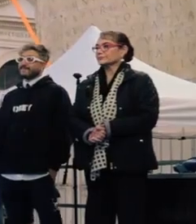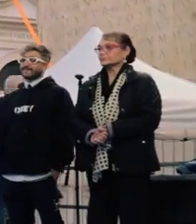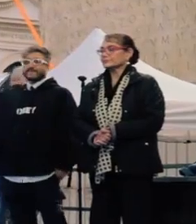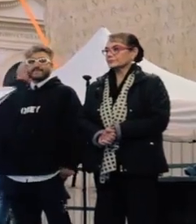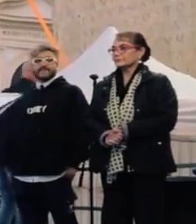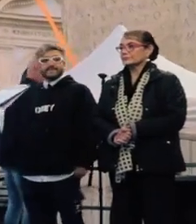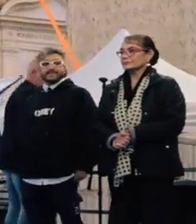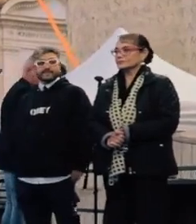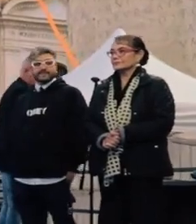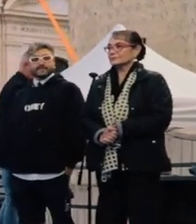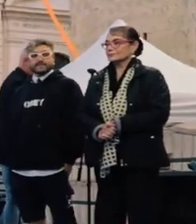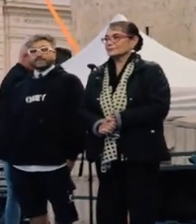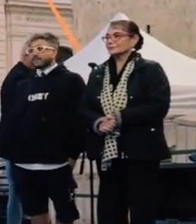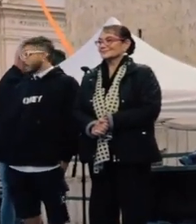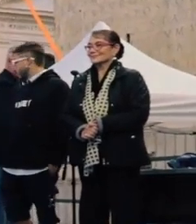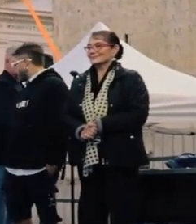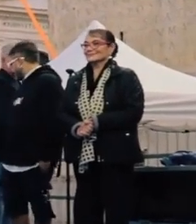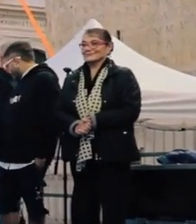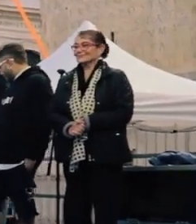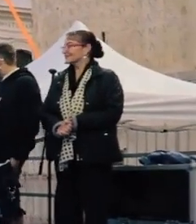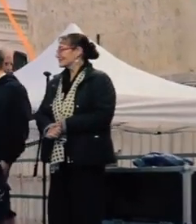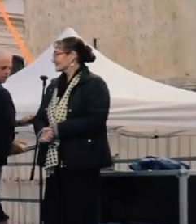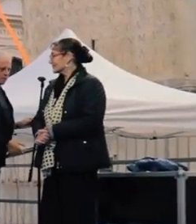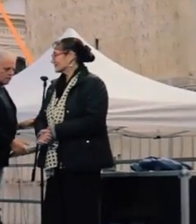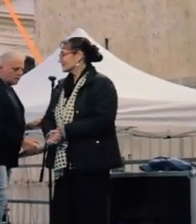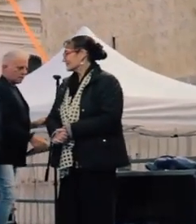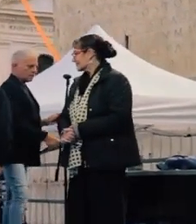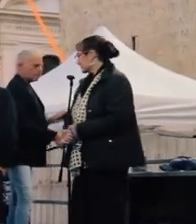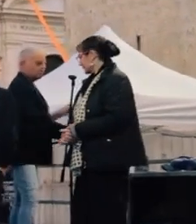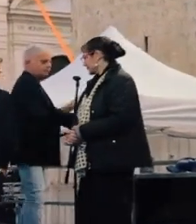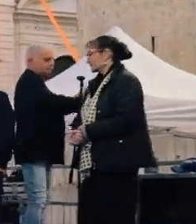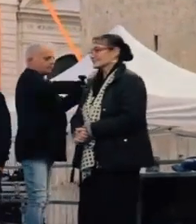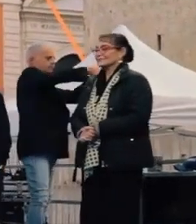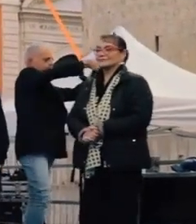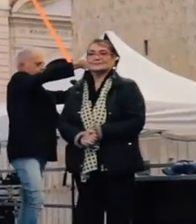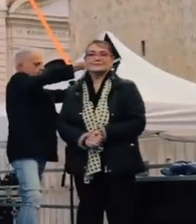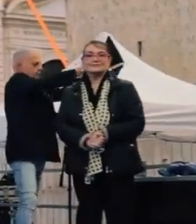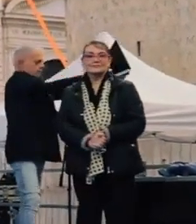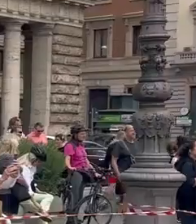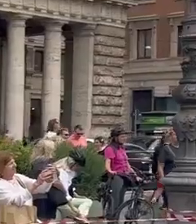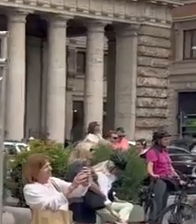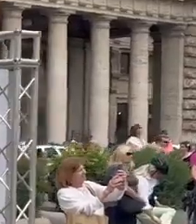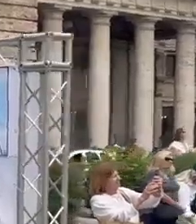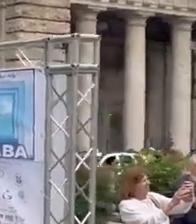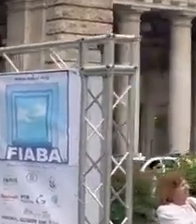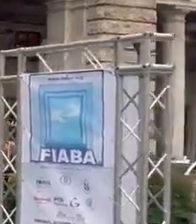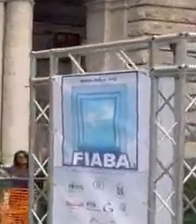Thank you for Regia of Maria Piagliotta, thank you to Giovanni Tiri who heals all aspects of the world.